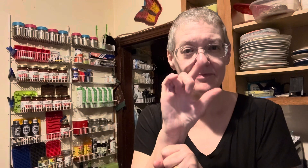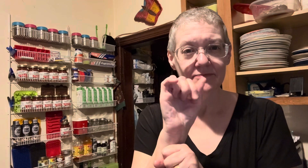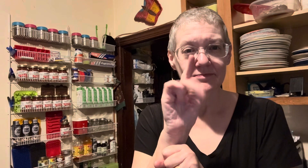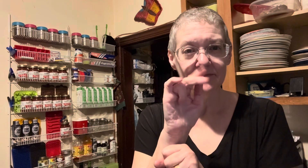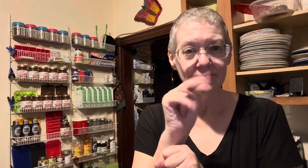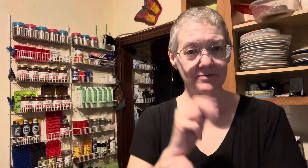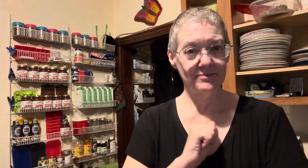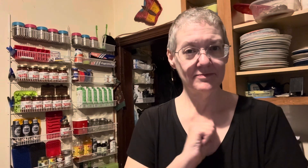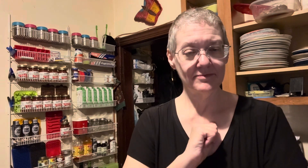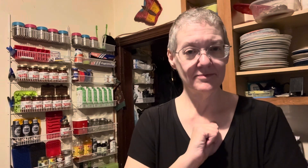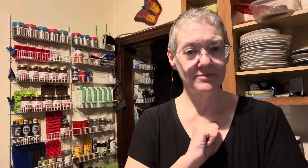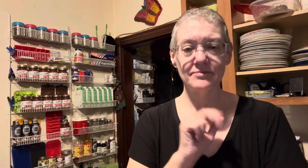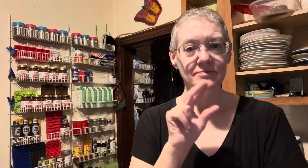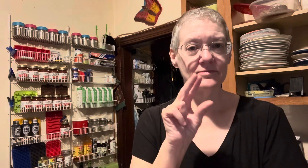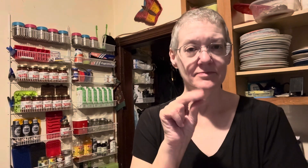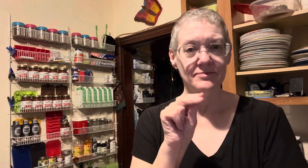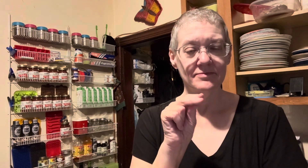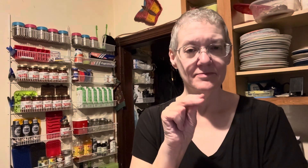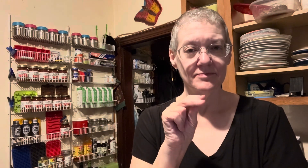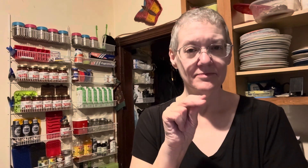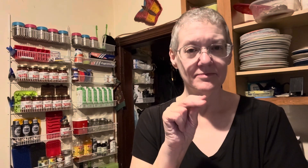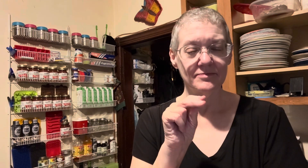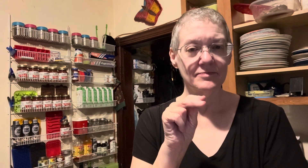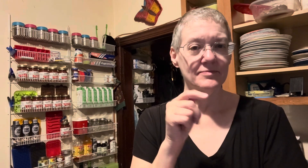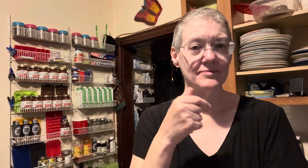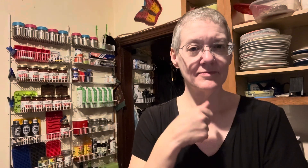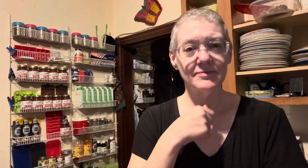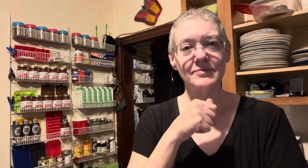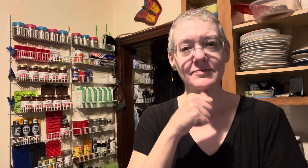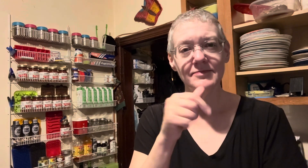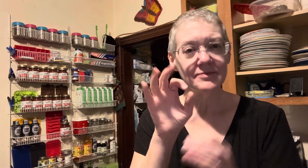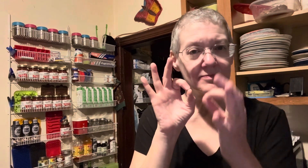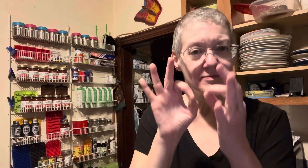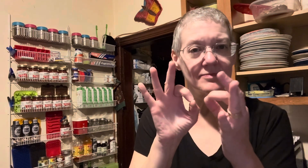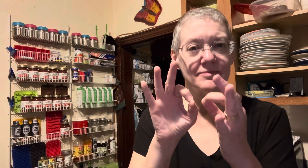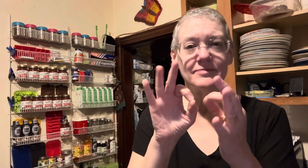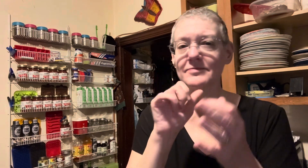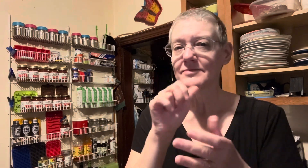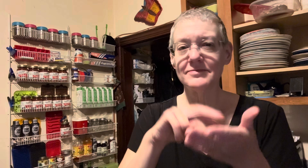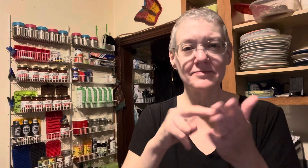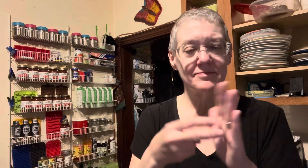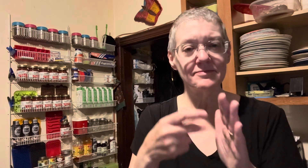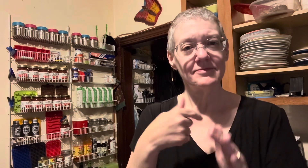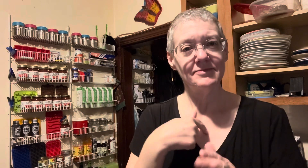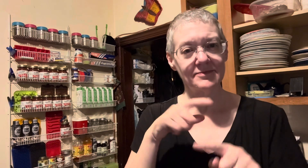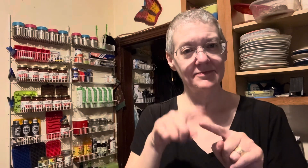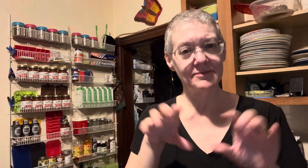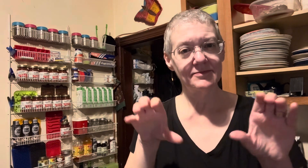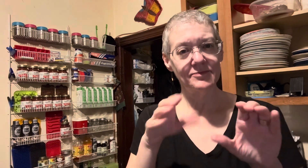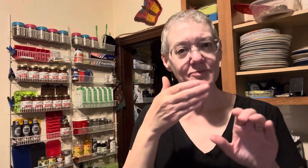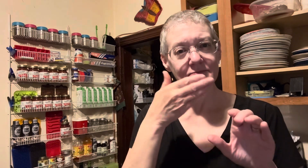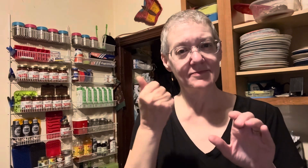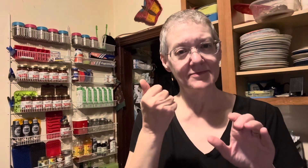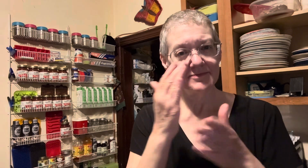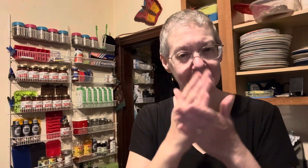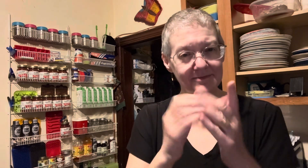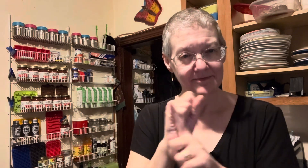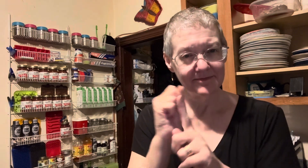So that means I shouldn't make the Zevia gelatin? No. I don't have to do perfect to do something good